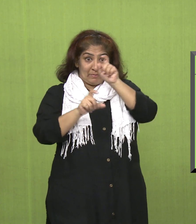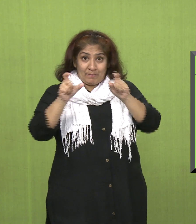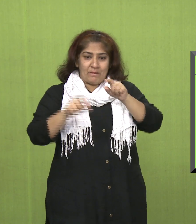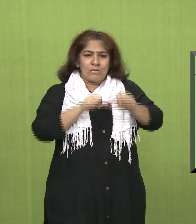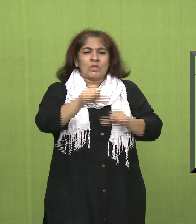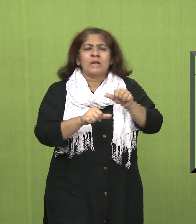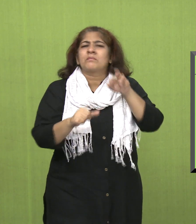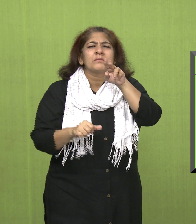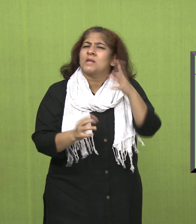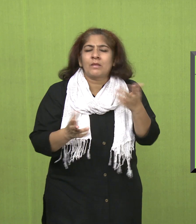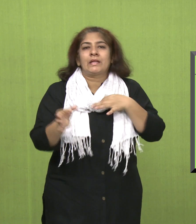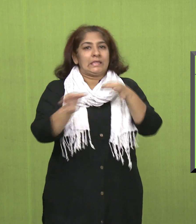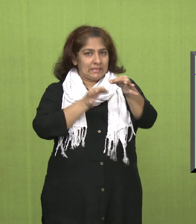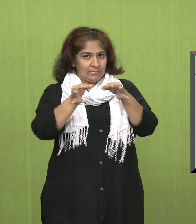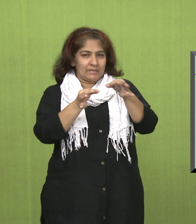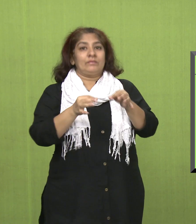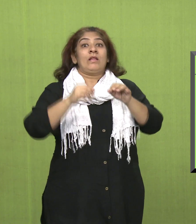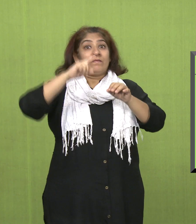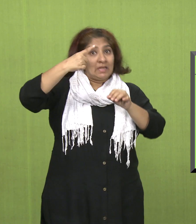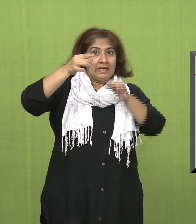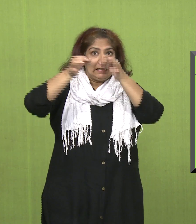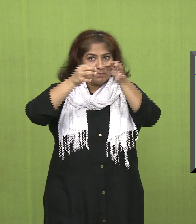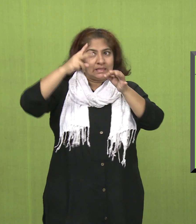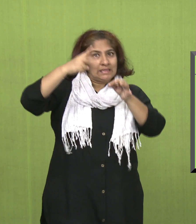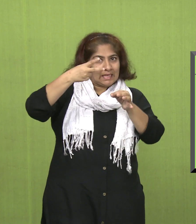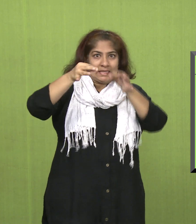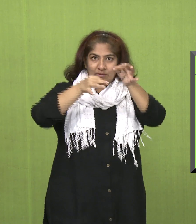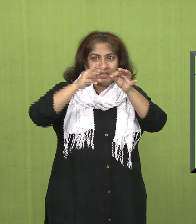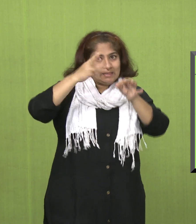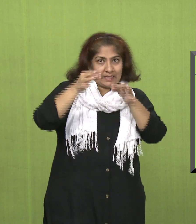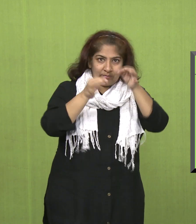Let's understand the different processes which are needed. I will explain them one by one.